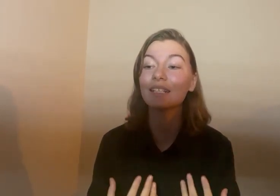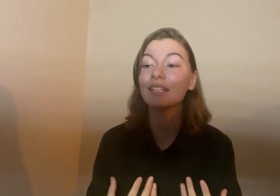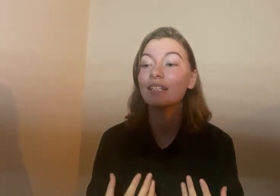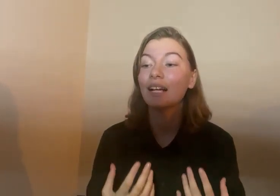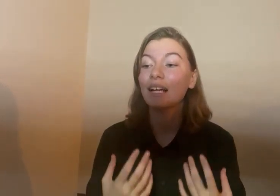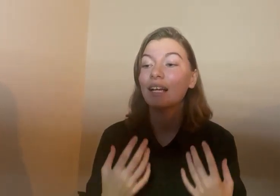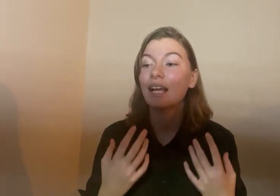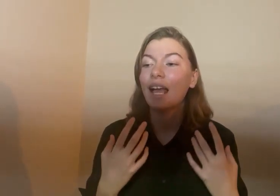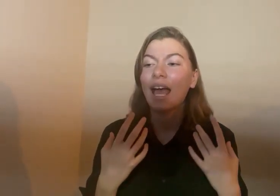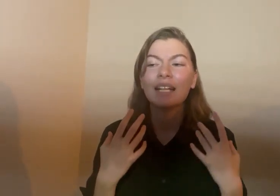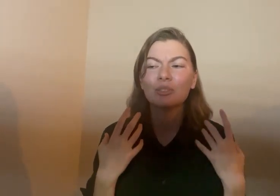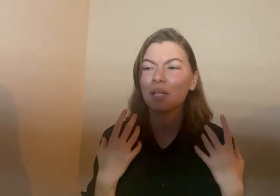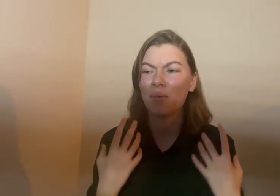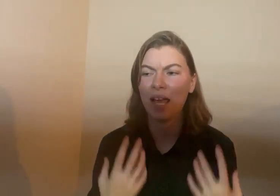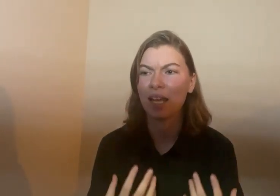and rewriting.